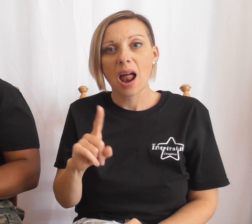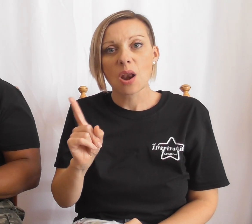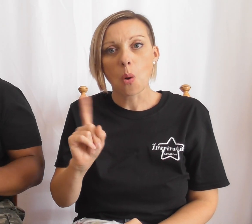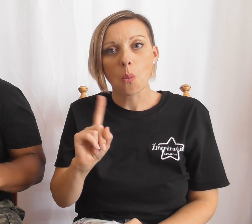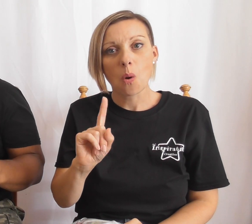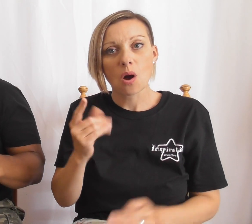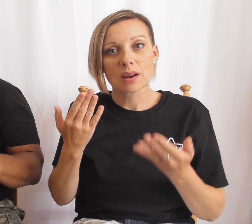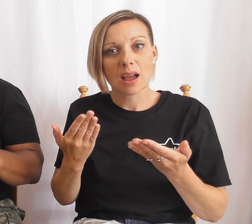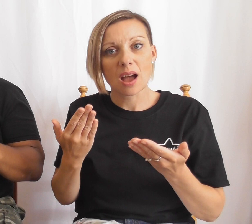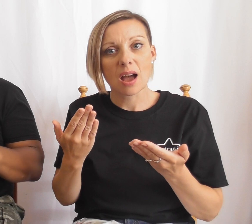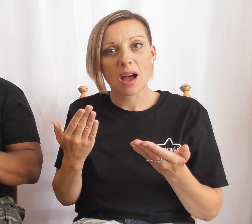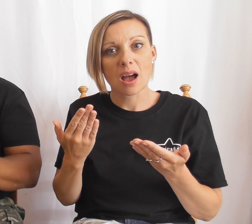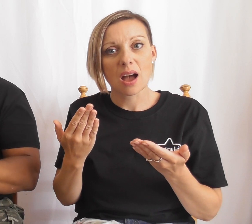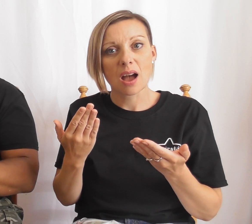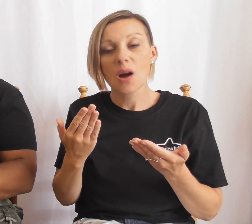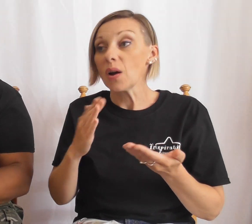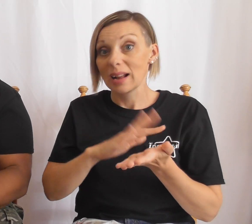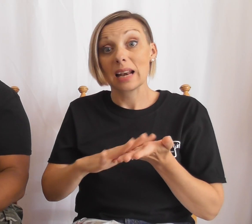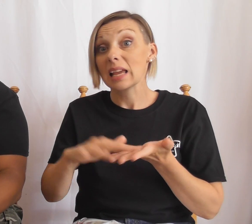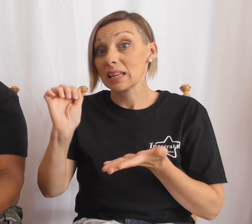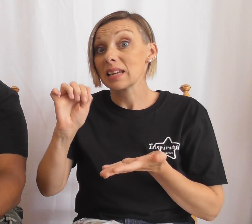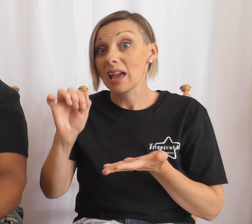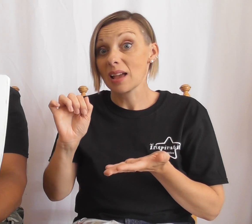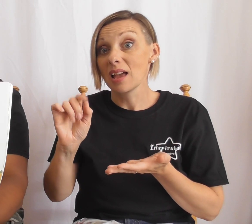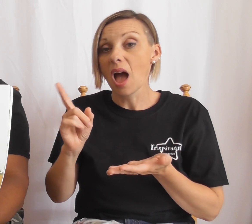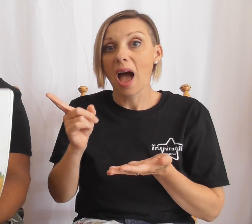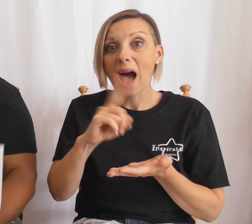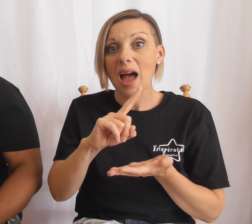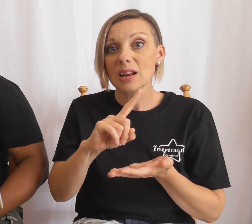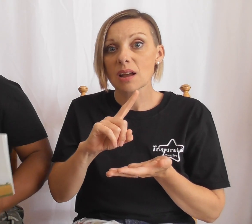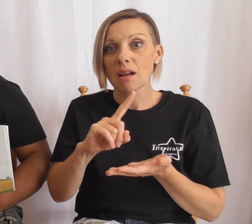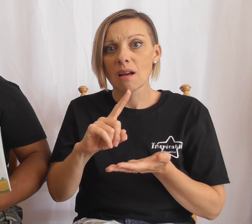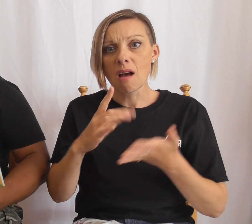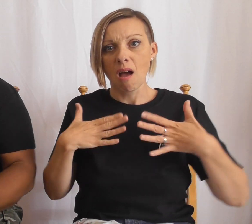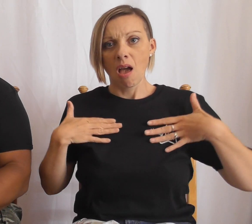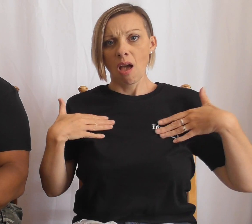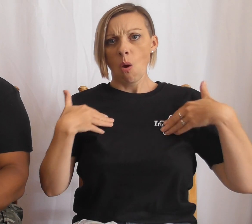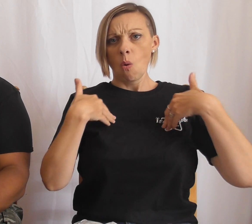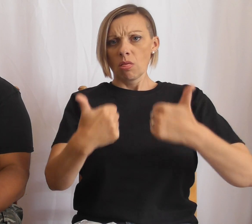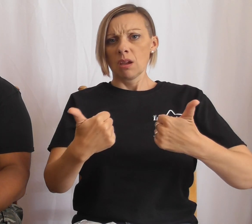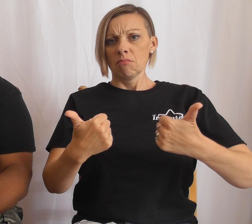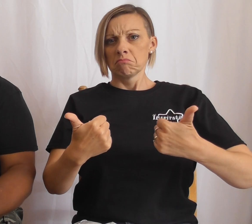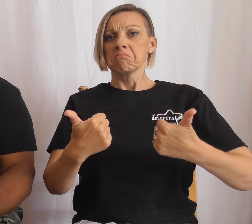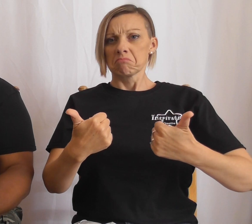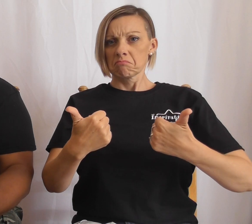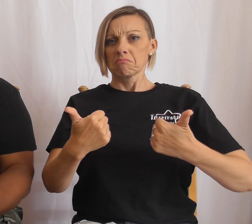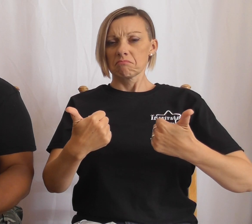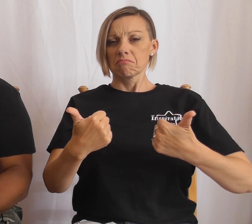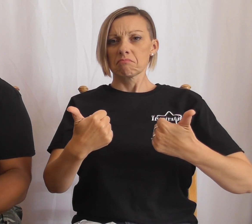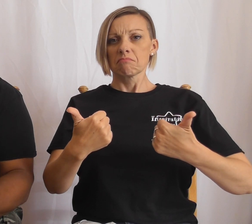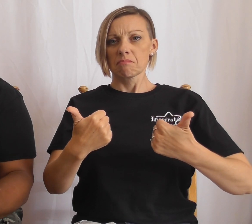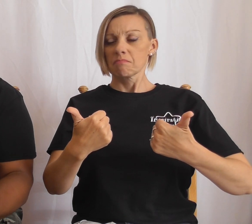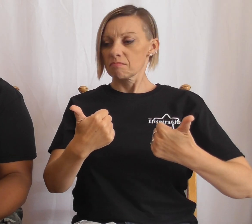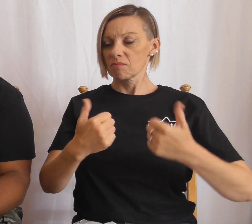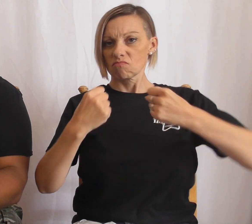only got himself clean, he's getting himself fit. Getting himself